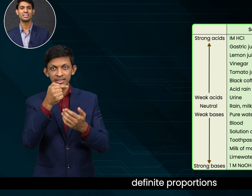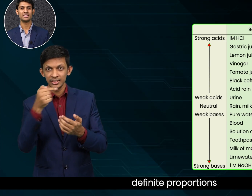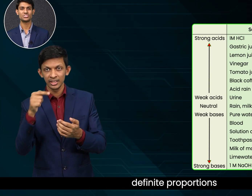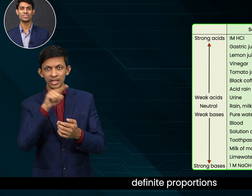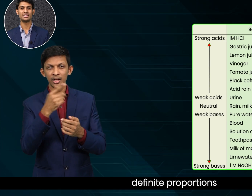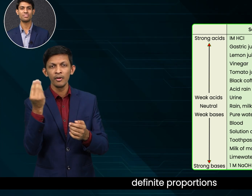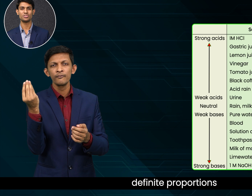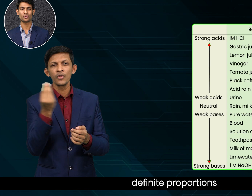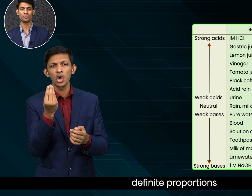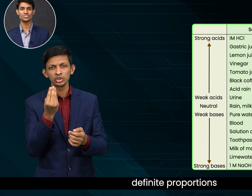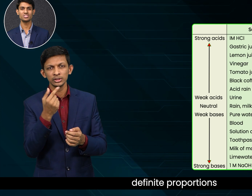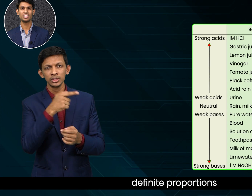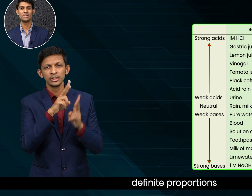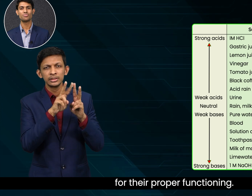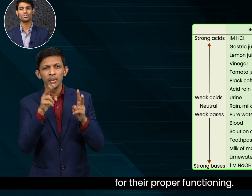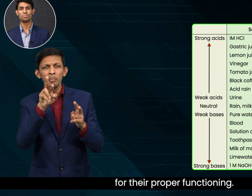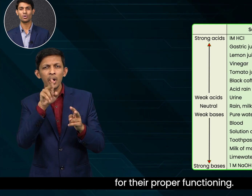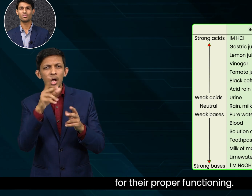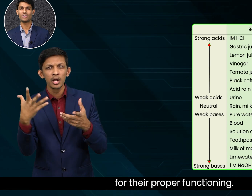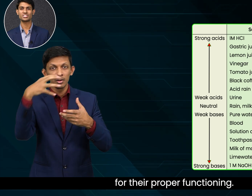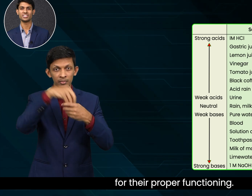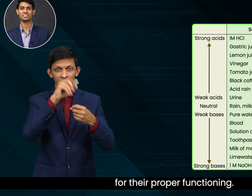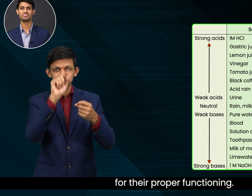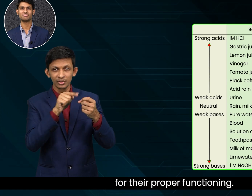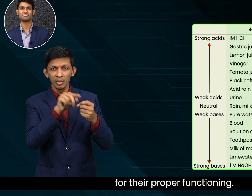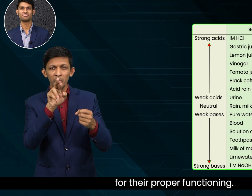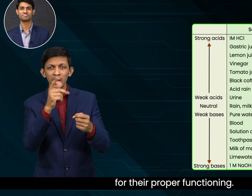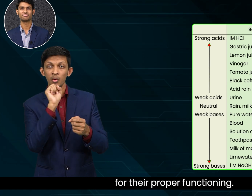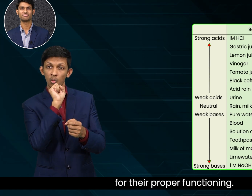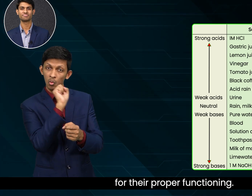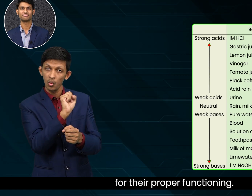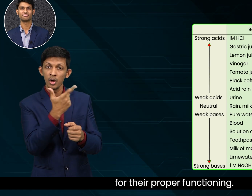ions in certain definite proportions for their proper functioning.